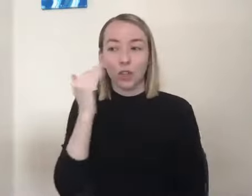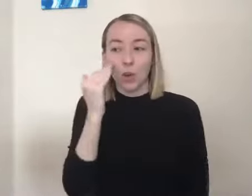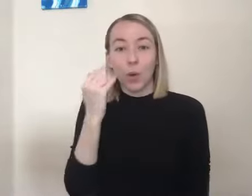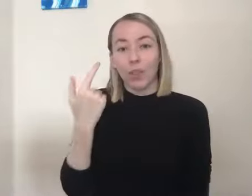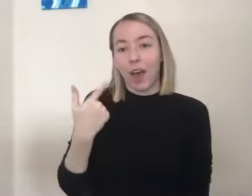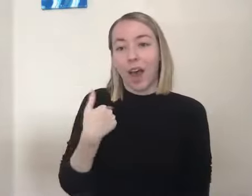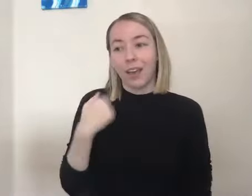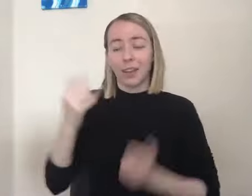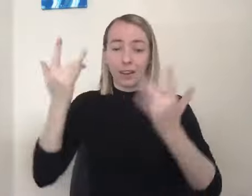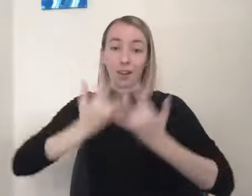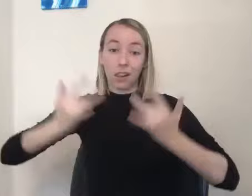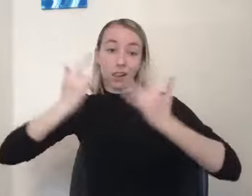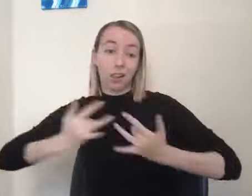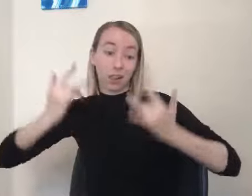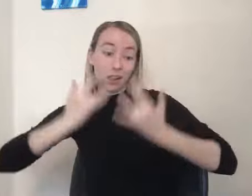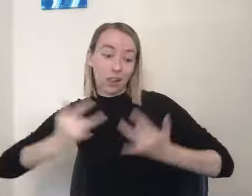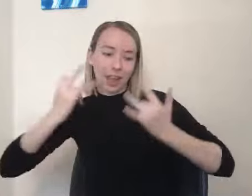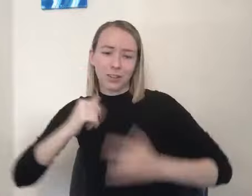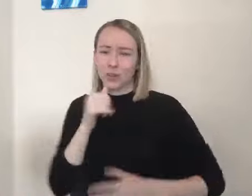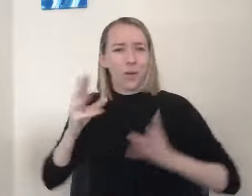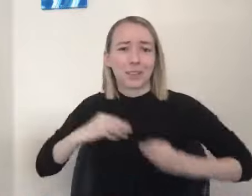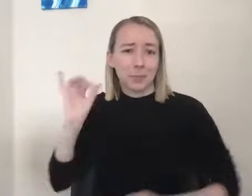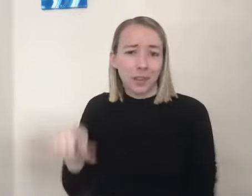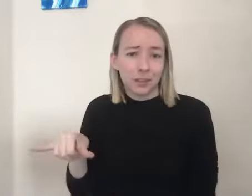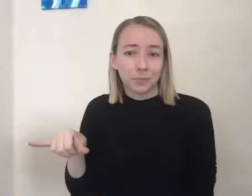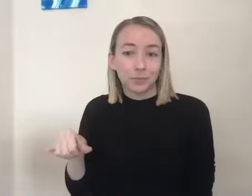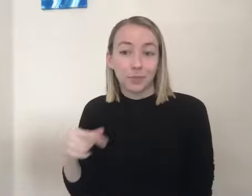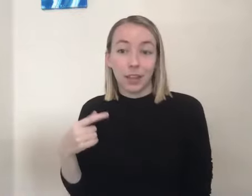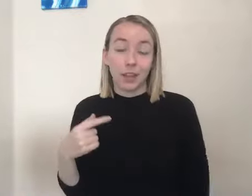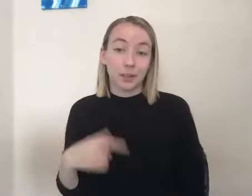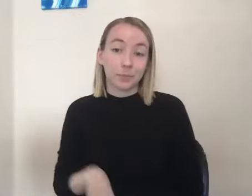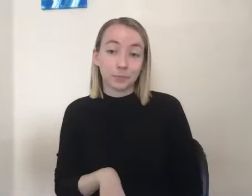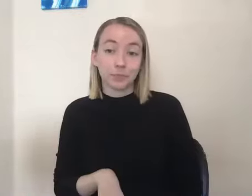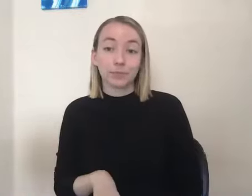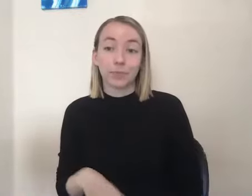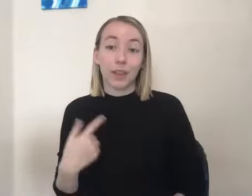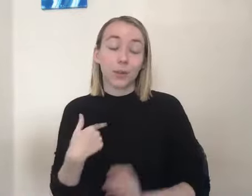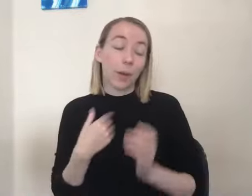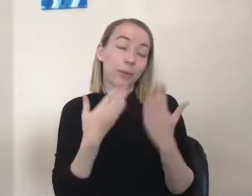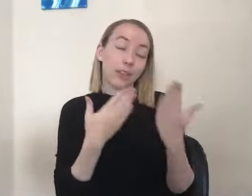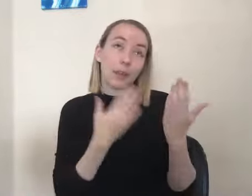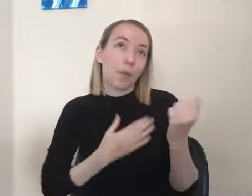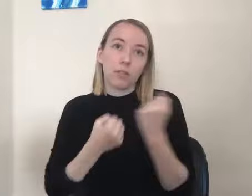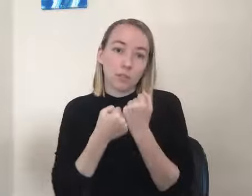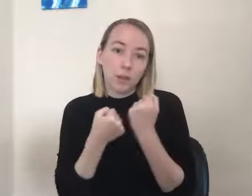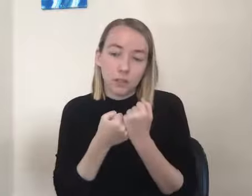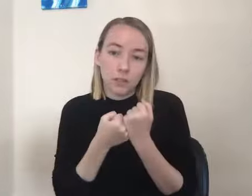sponsor was a kick-ass sponsor. She took no nonsense off me, because she knew I could quite